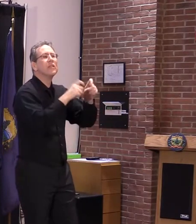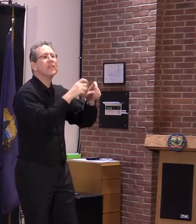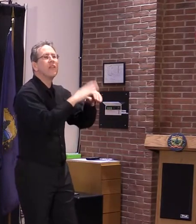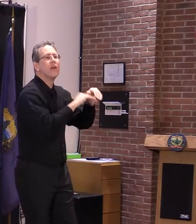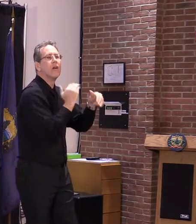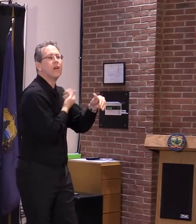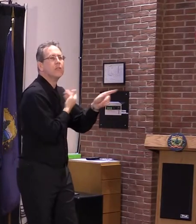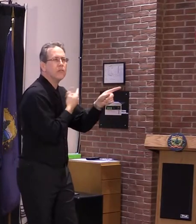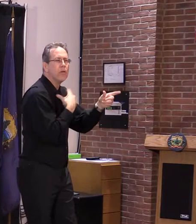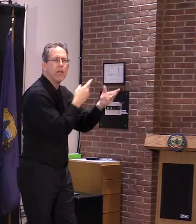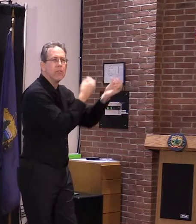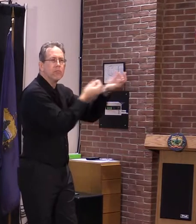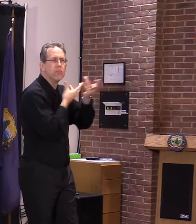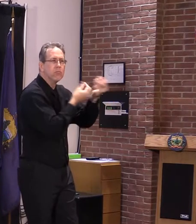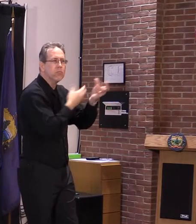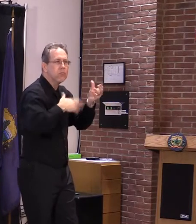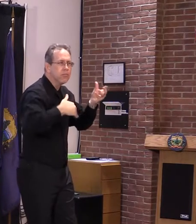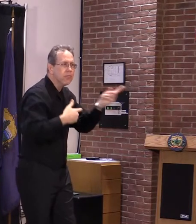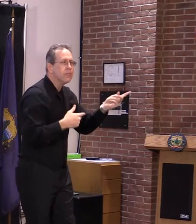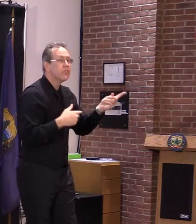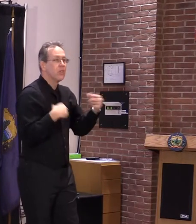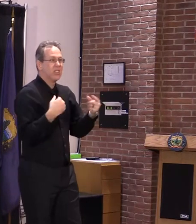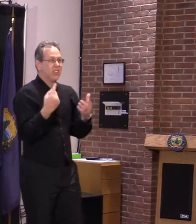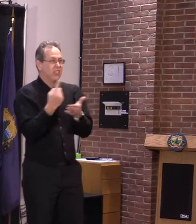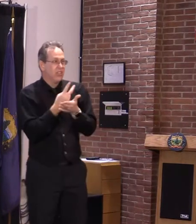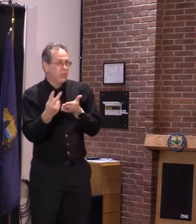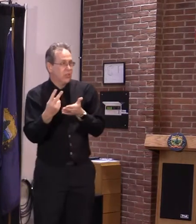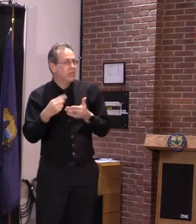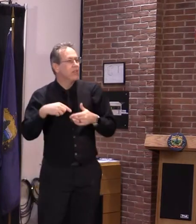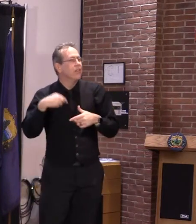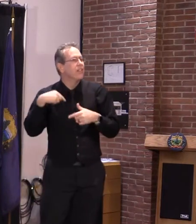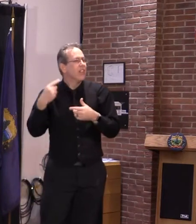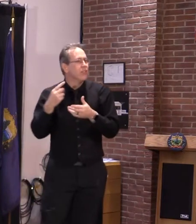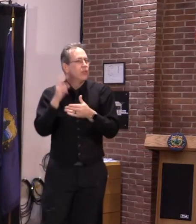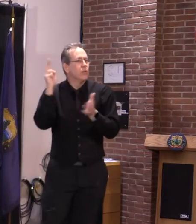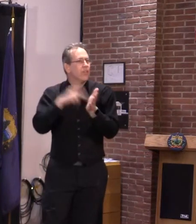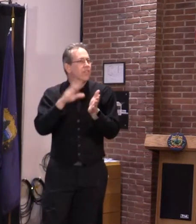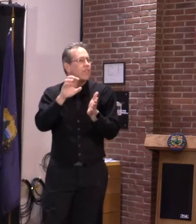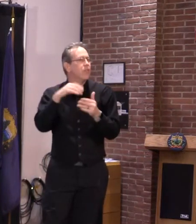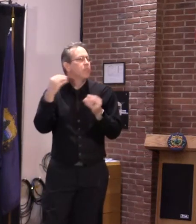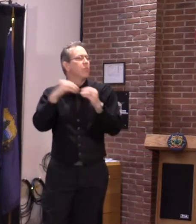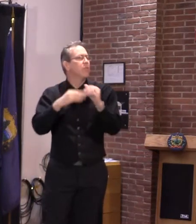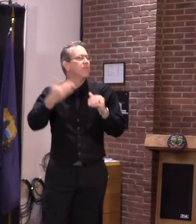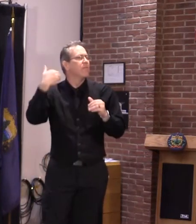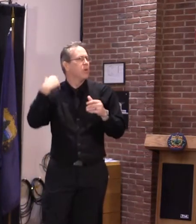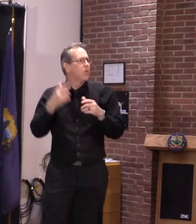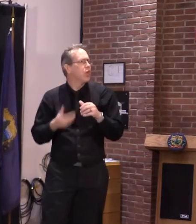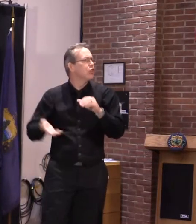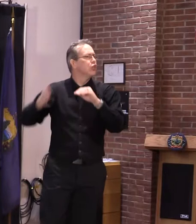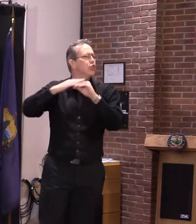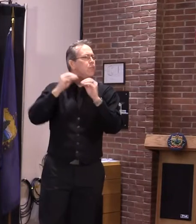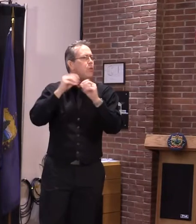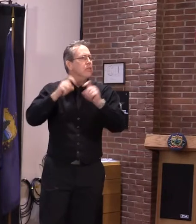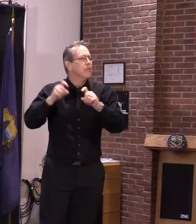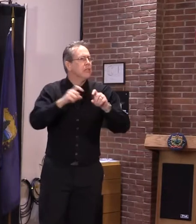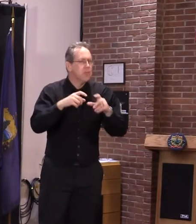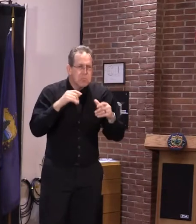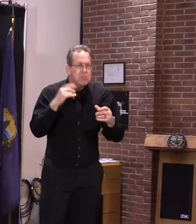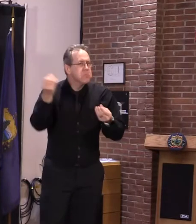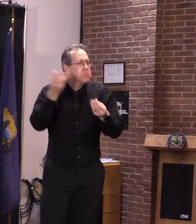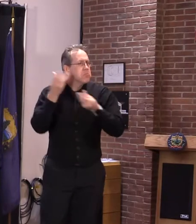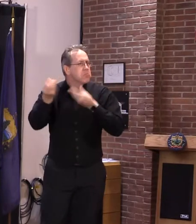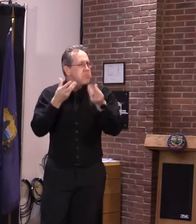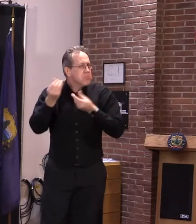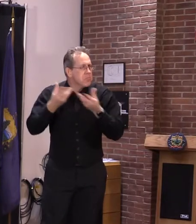about 2,500 more tests this week compared to last. So more testing this week on college campuses, but fewer cases identified.